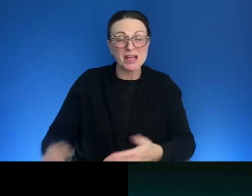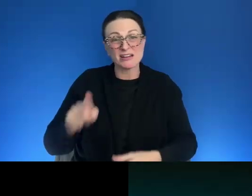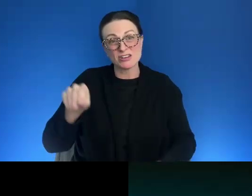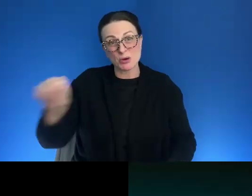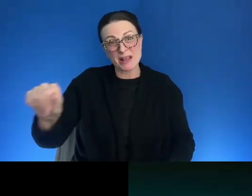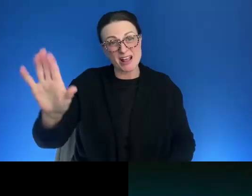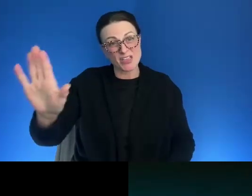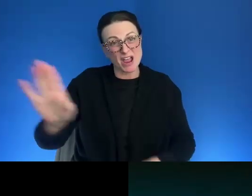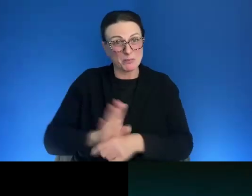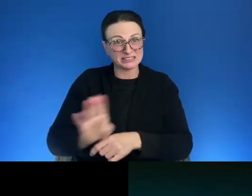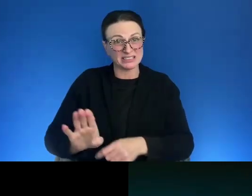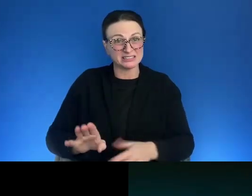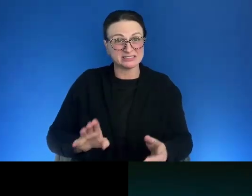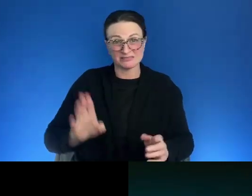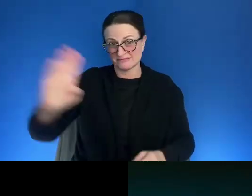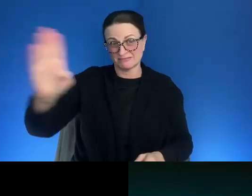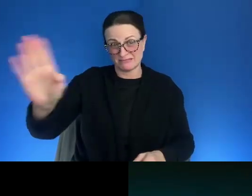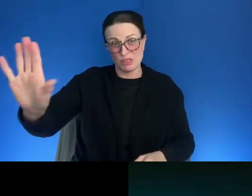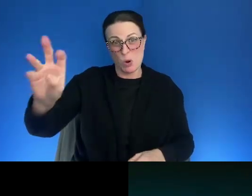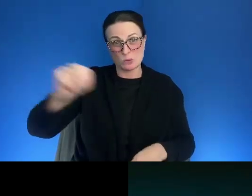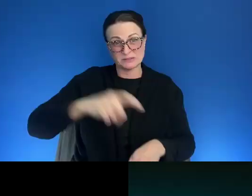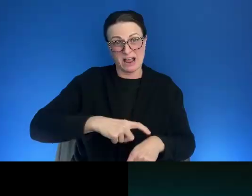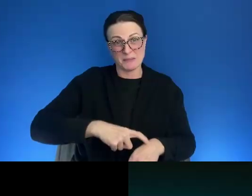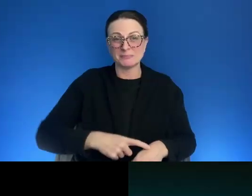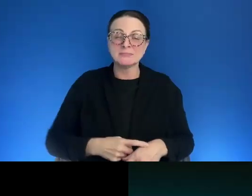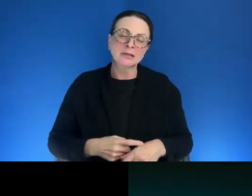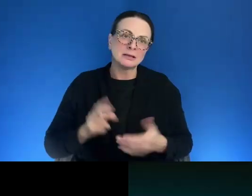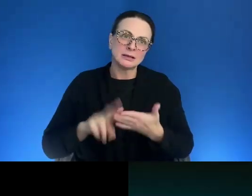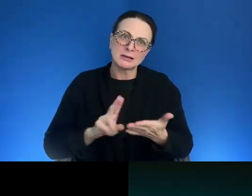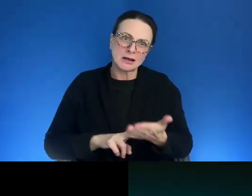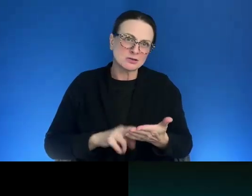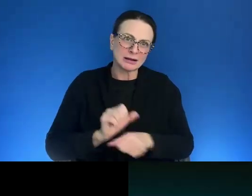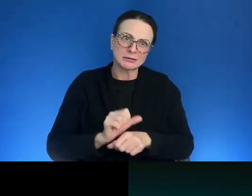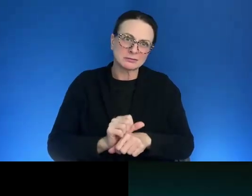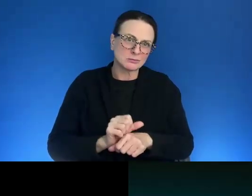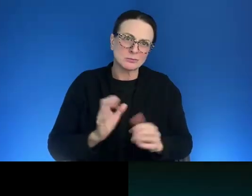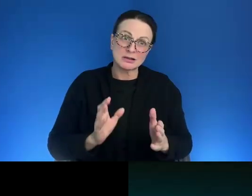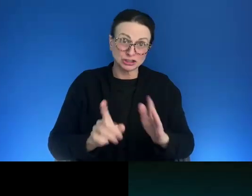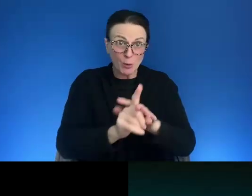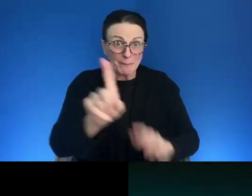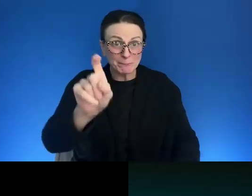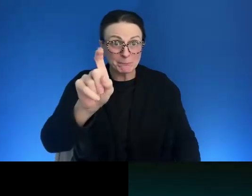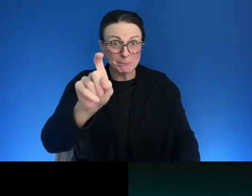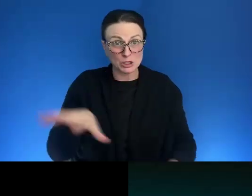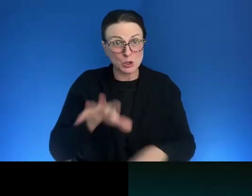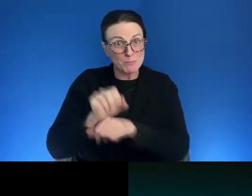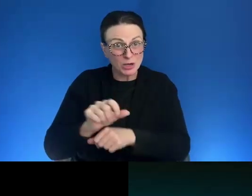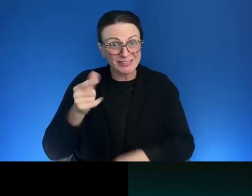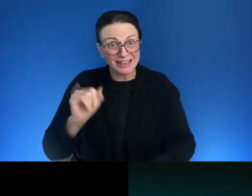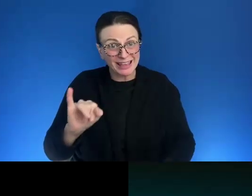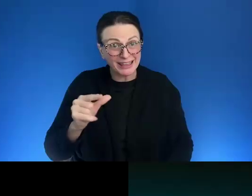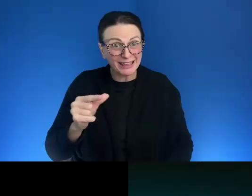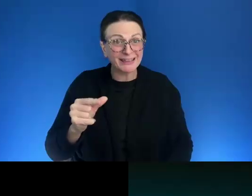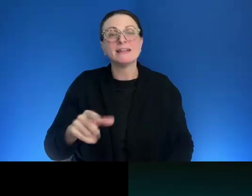paying their business, they're doing it on their own time. Even contract labor, are they going to show up? You book the gig,